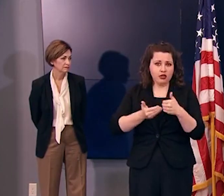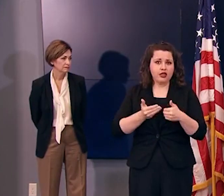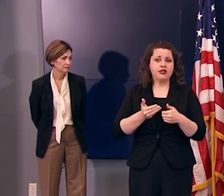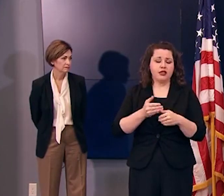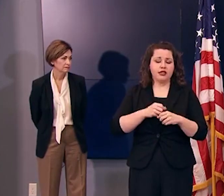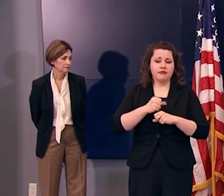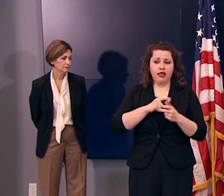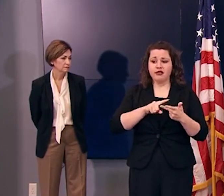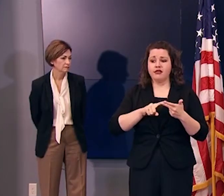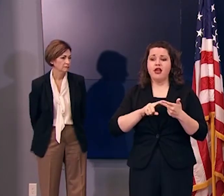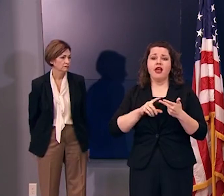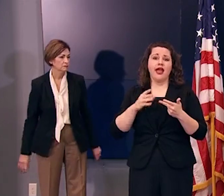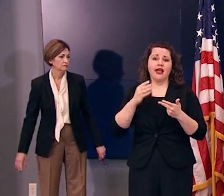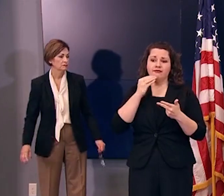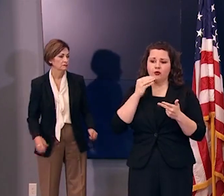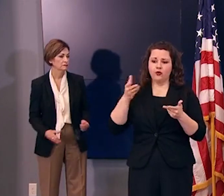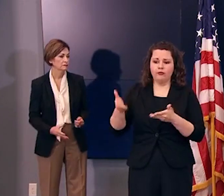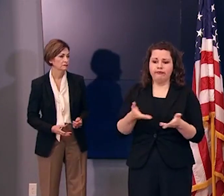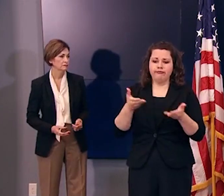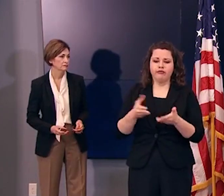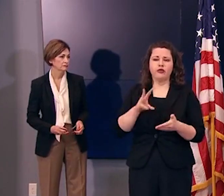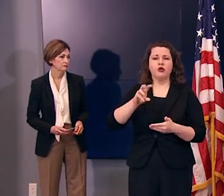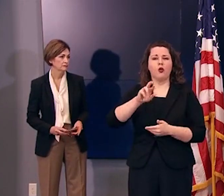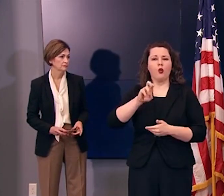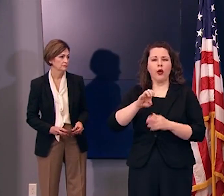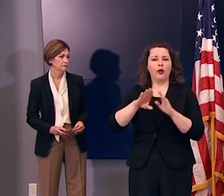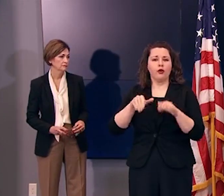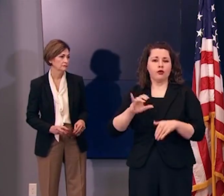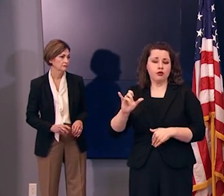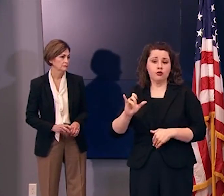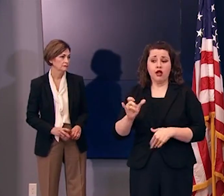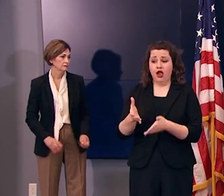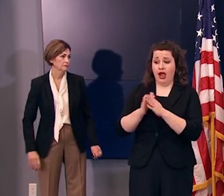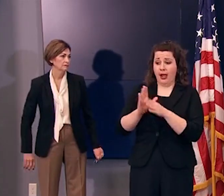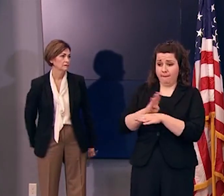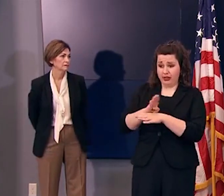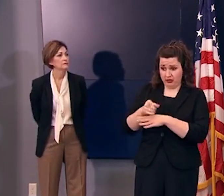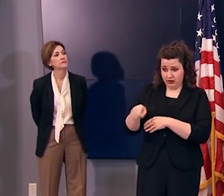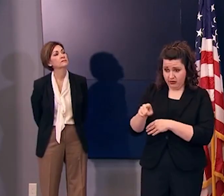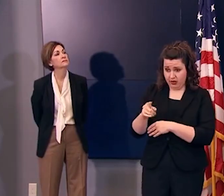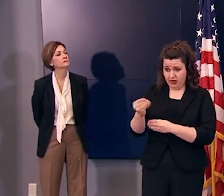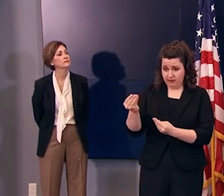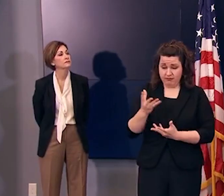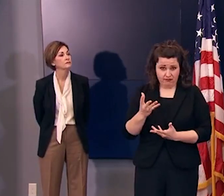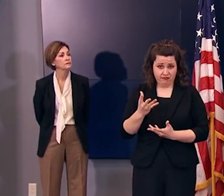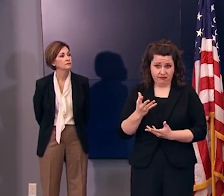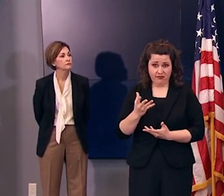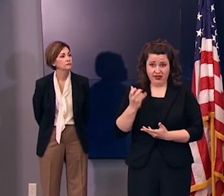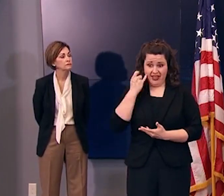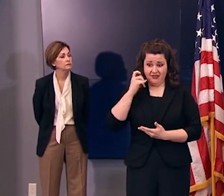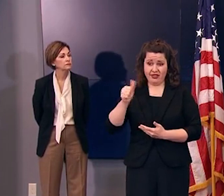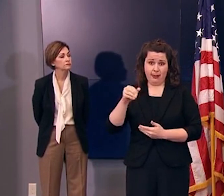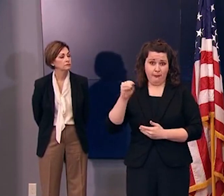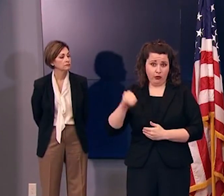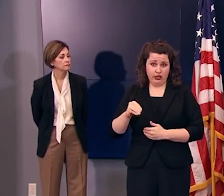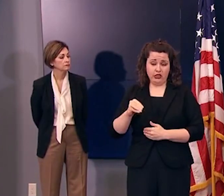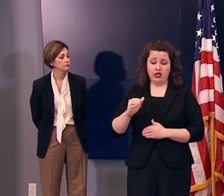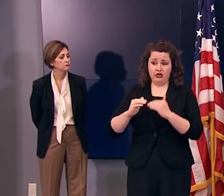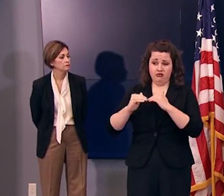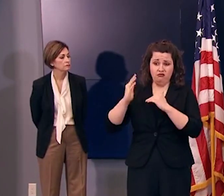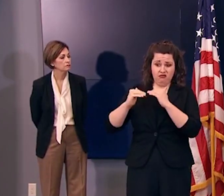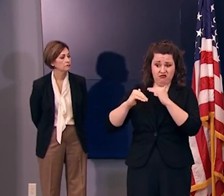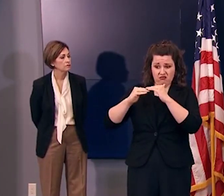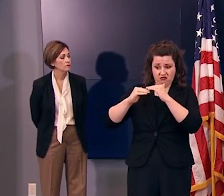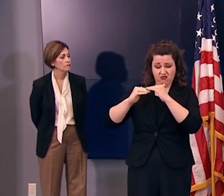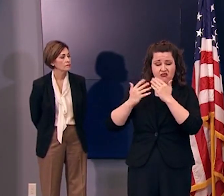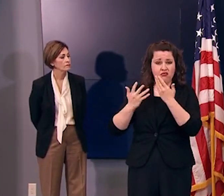production lines, as well as warehouses. Asking businesses to alert the department if they are at a 10% threshold of